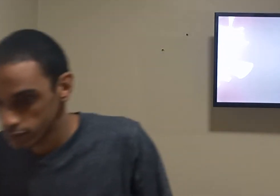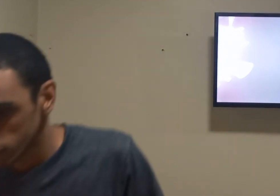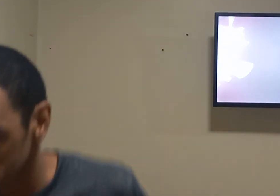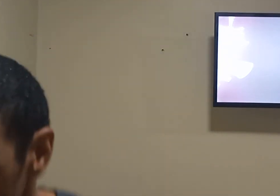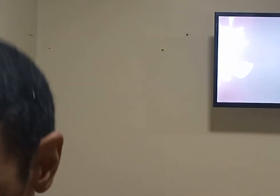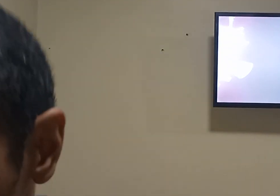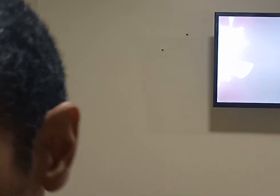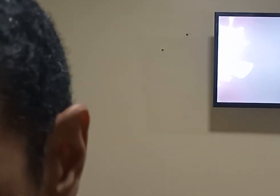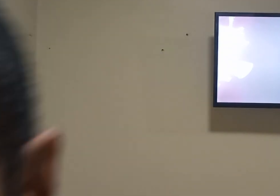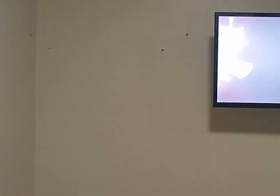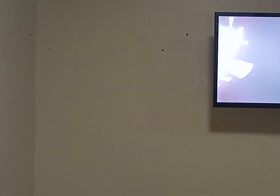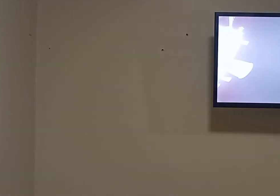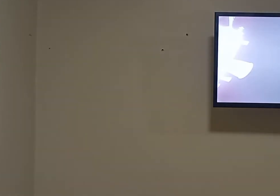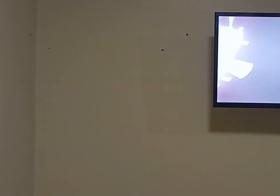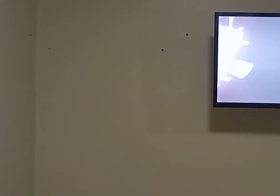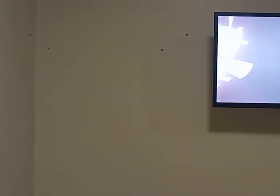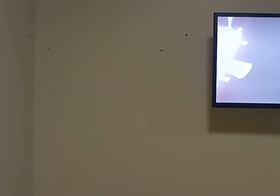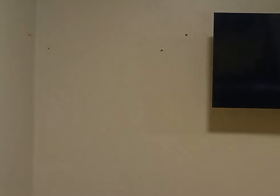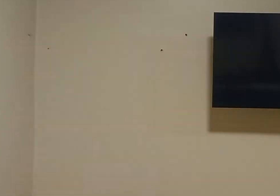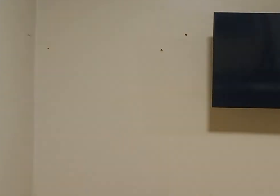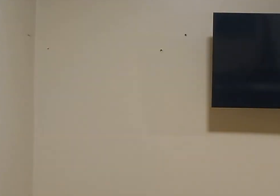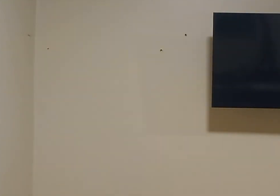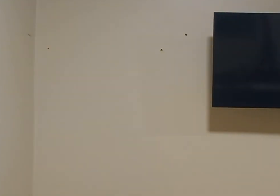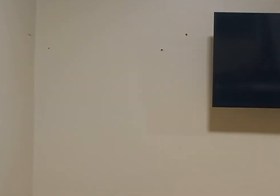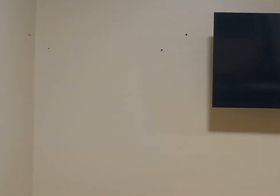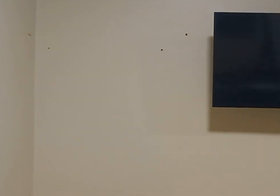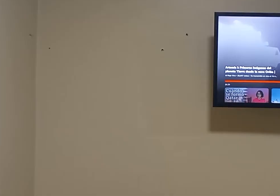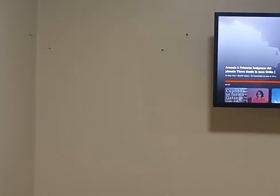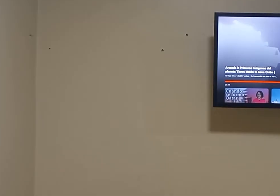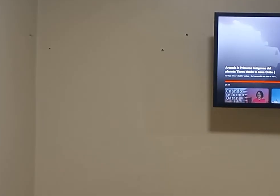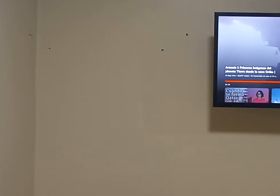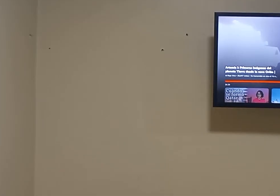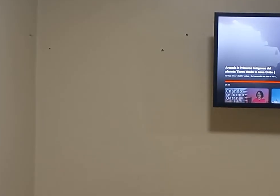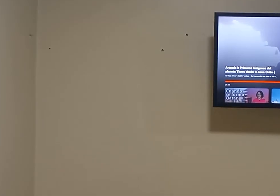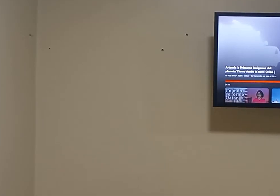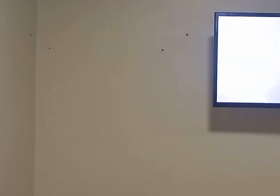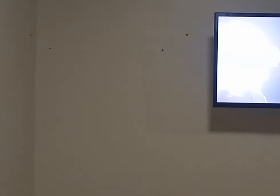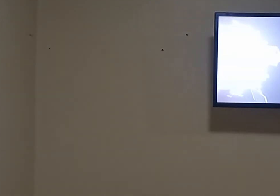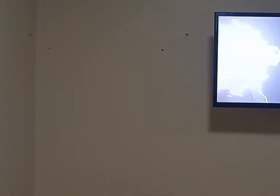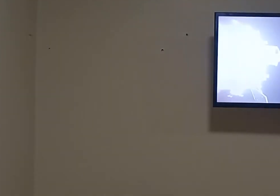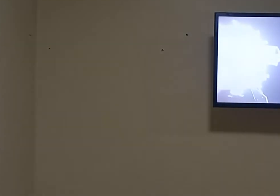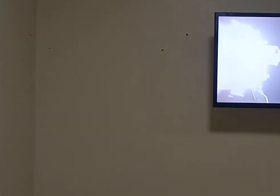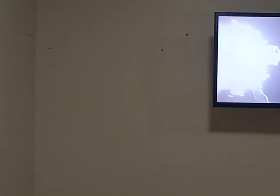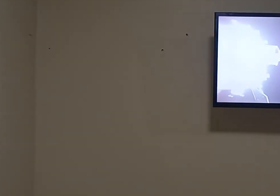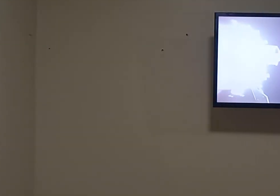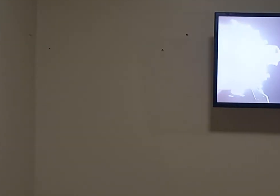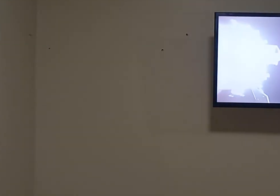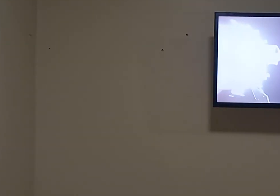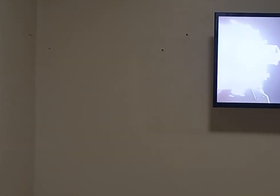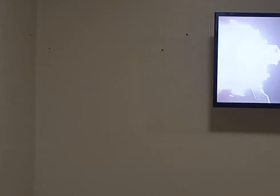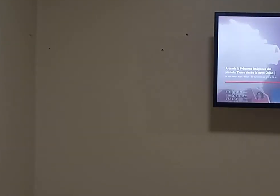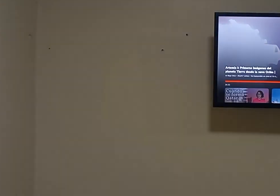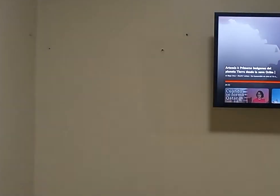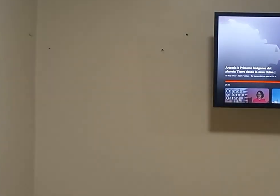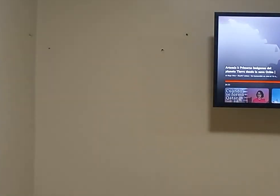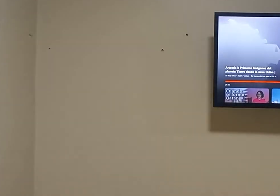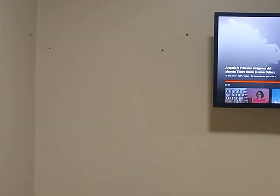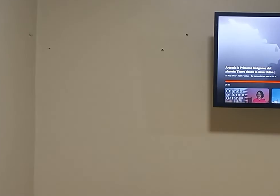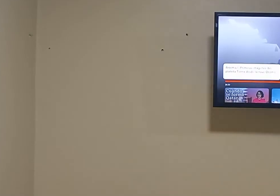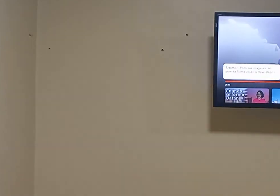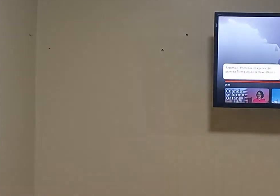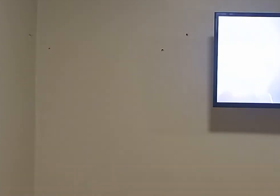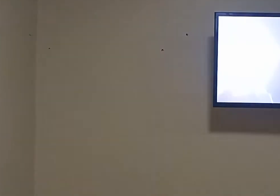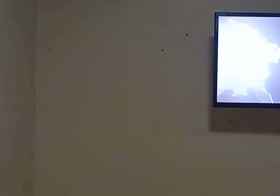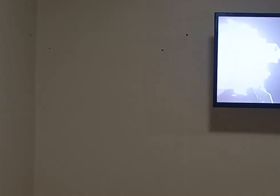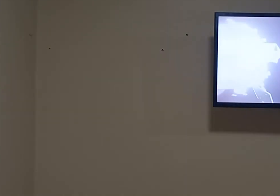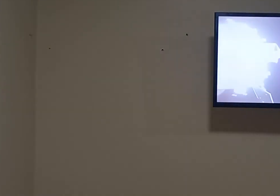STS-41G in October of 1984. Wings continue to move. As with nearly everything